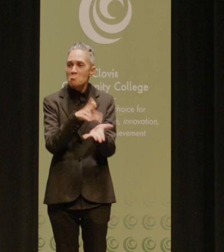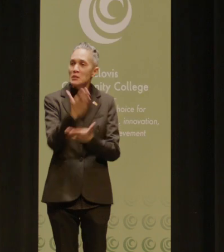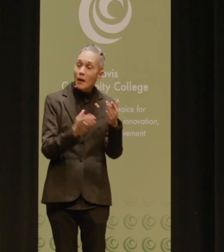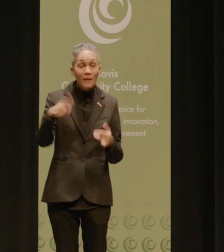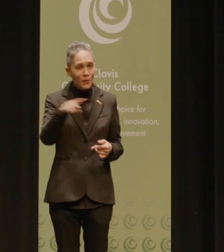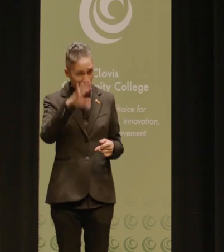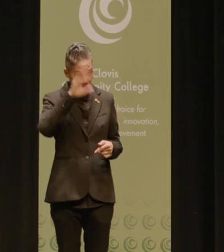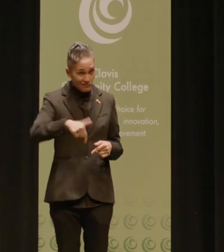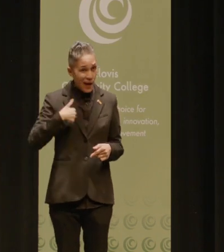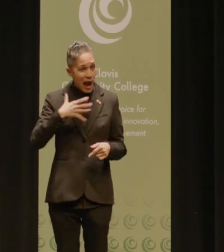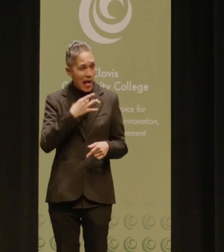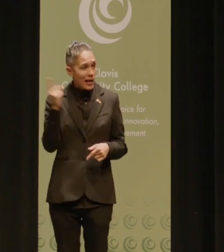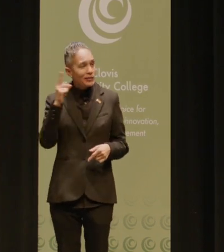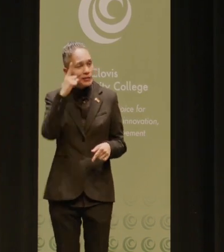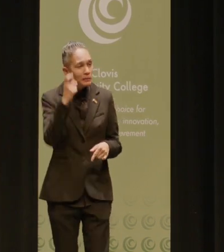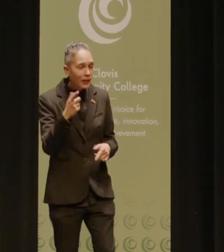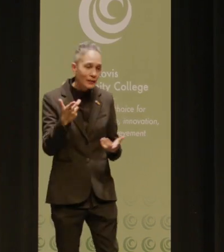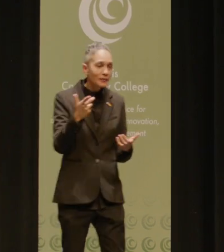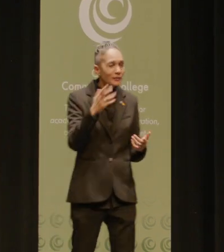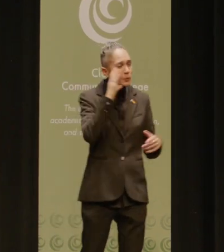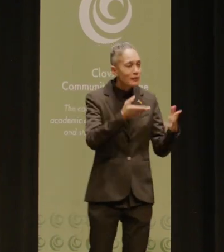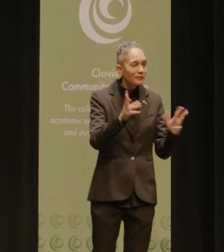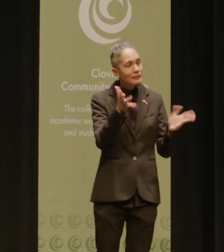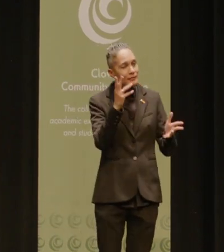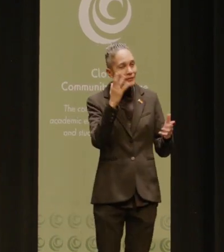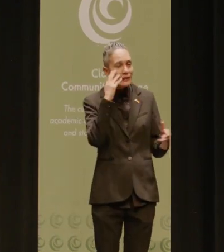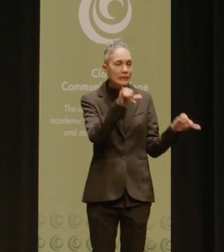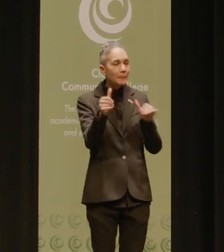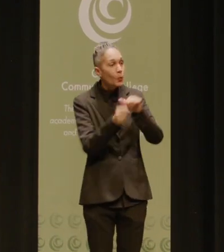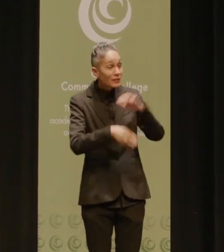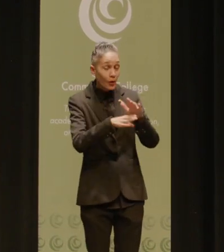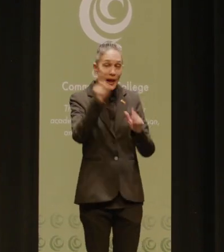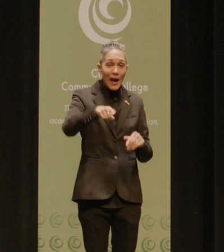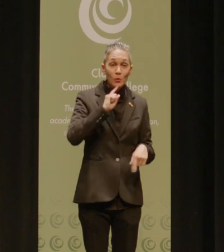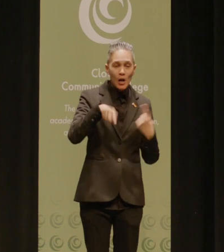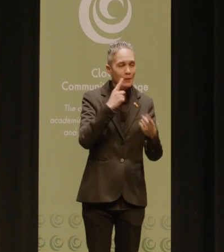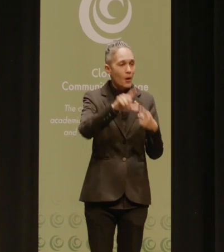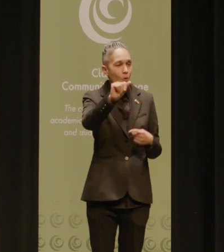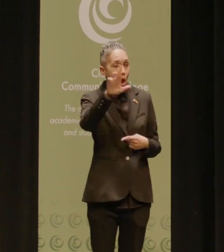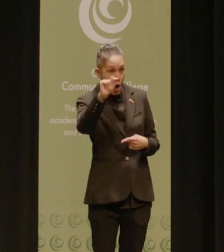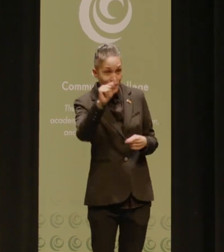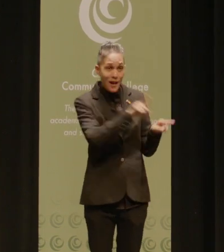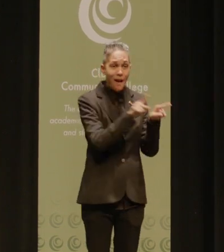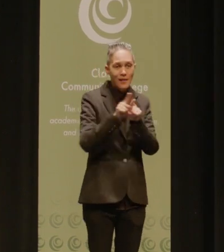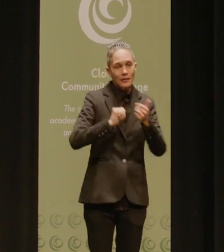So I would be remiss, because, you know, it's Women's World Soccer, it's real exciting. I have to talk about the arts and